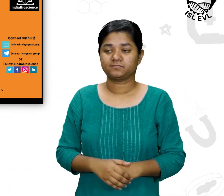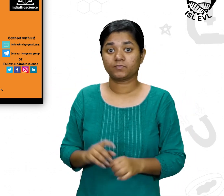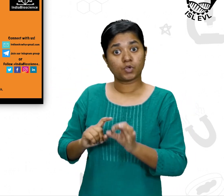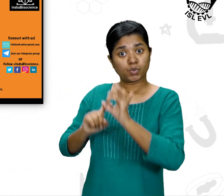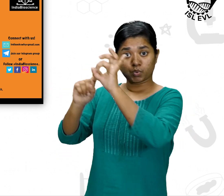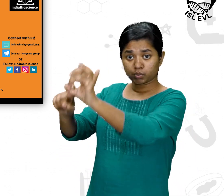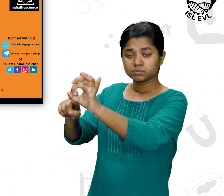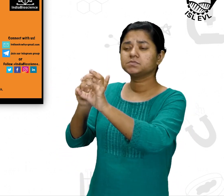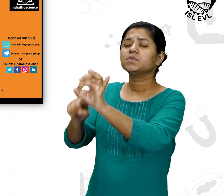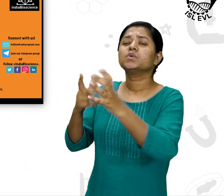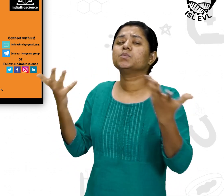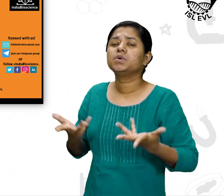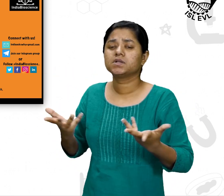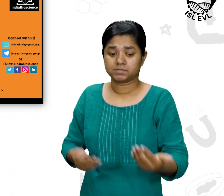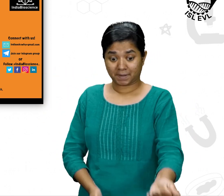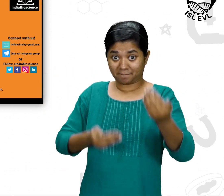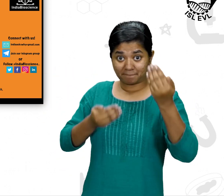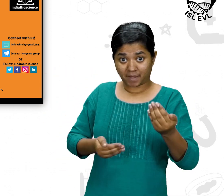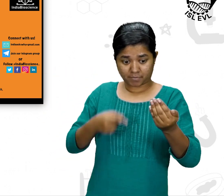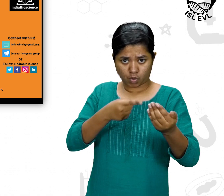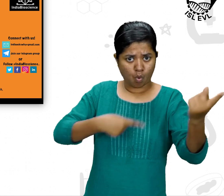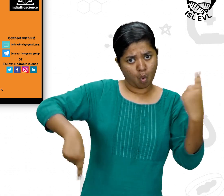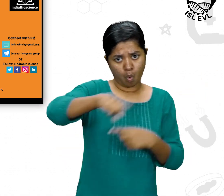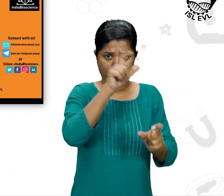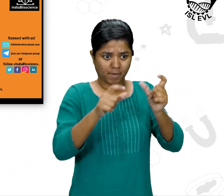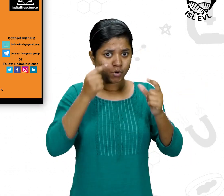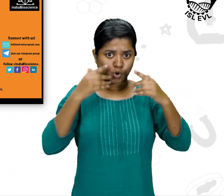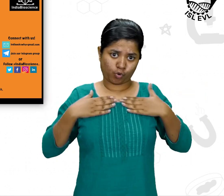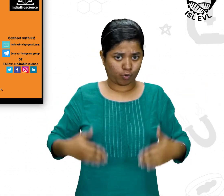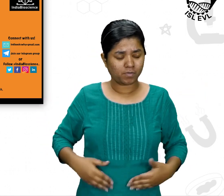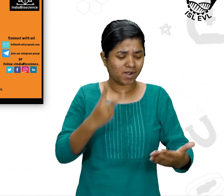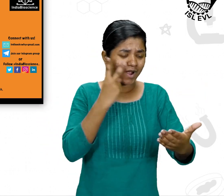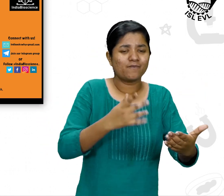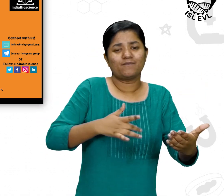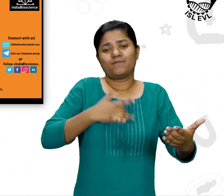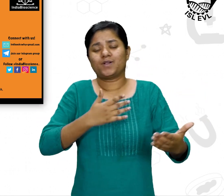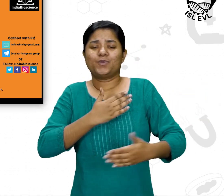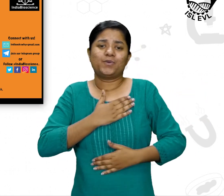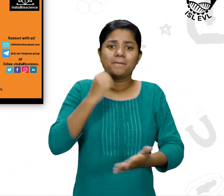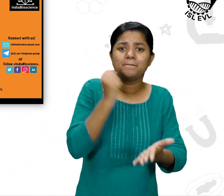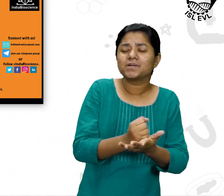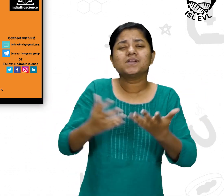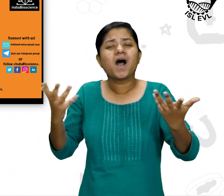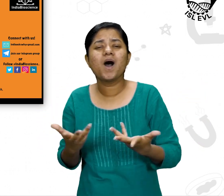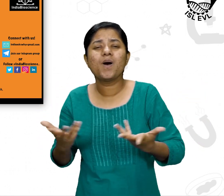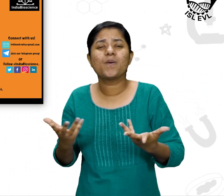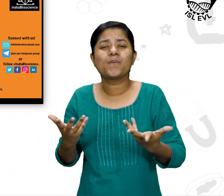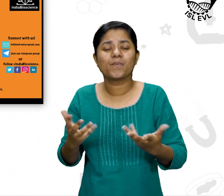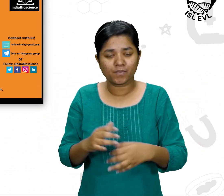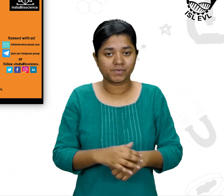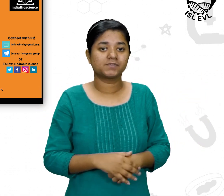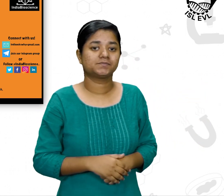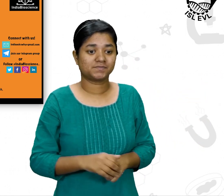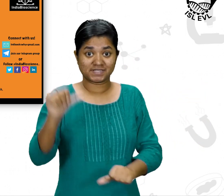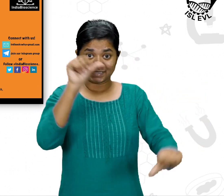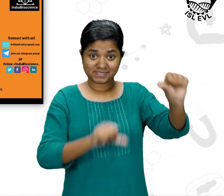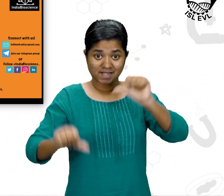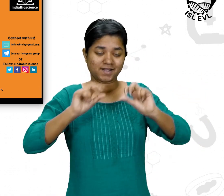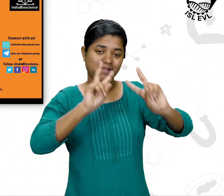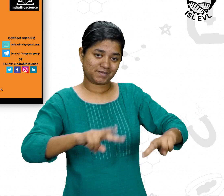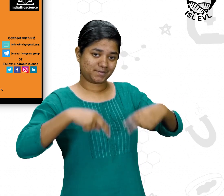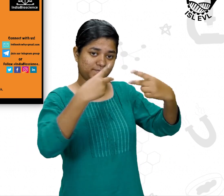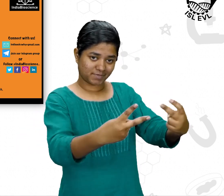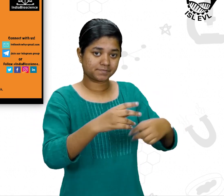interesting. It depends on how much the baby requires care. In species which you carry the baby inside